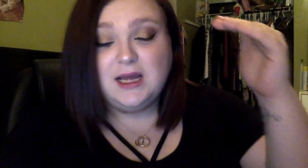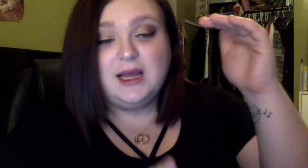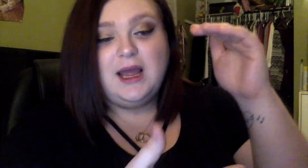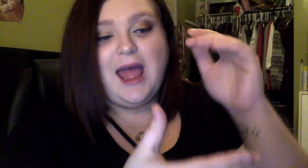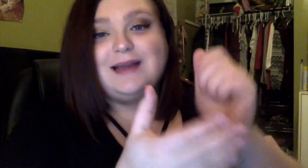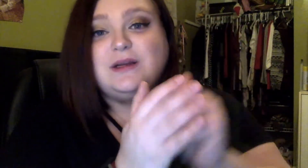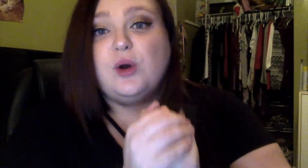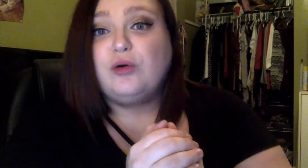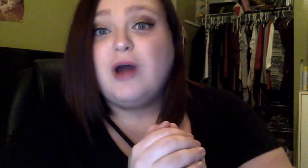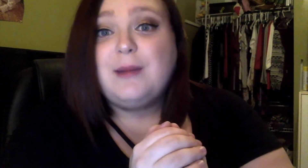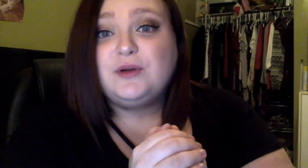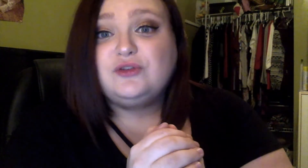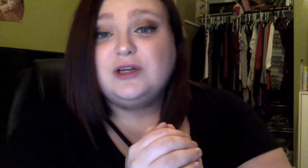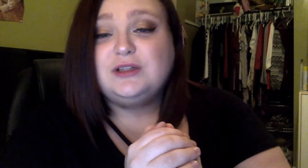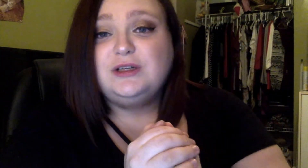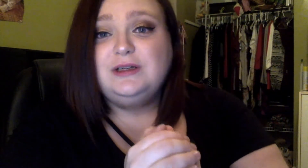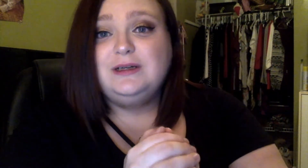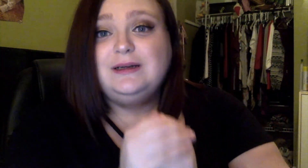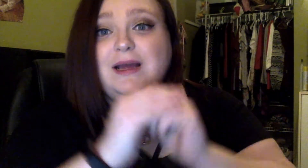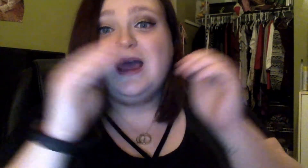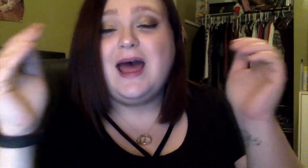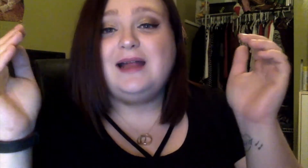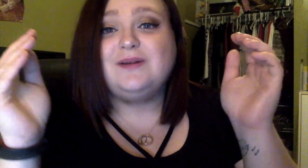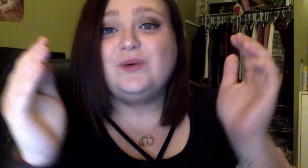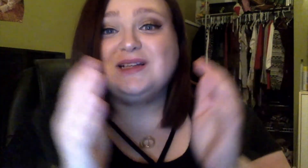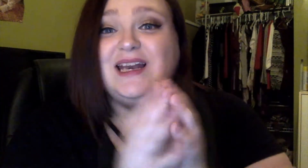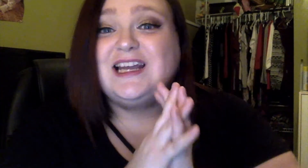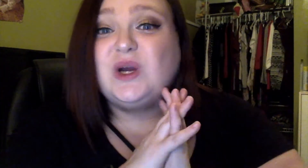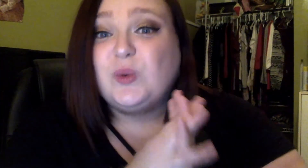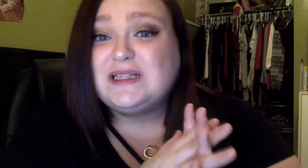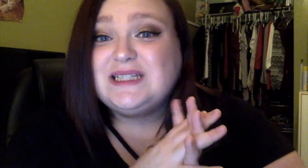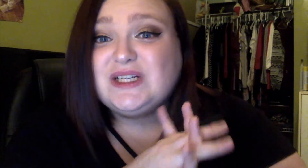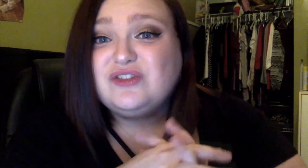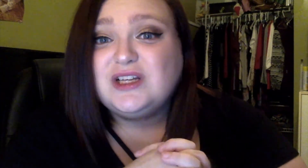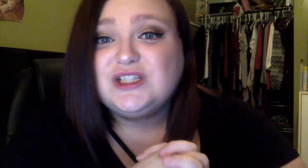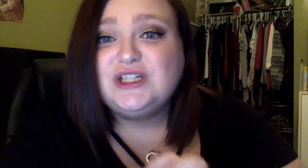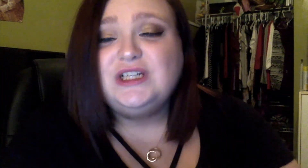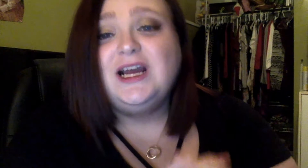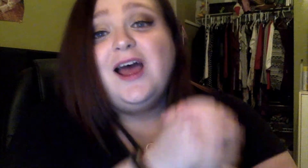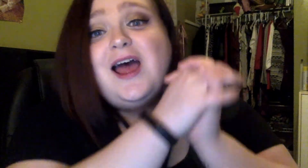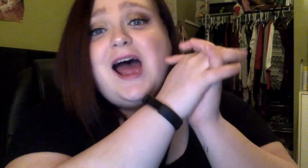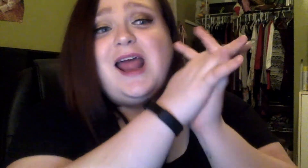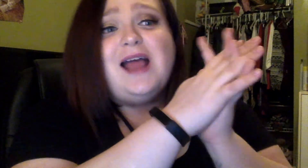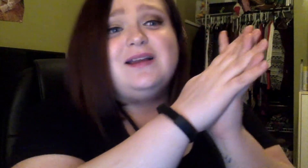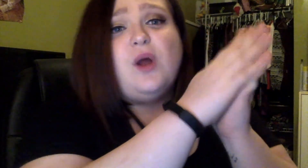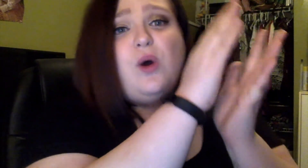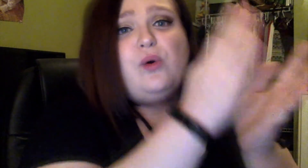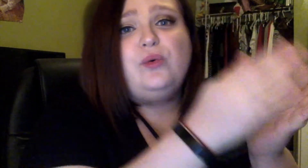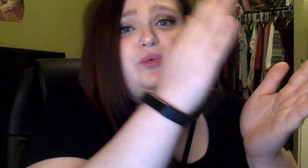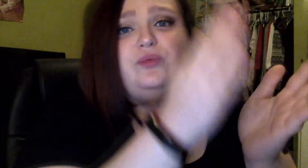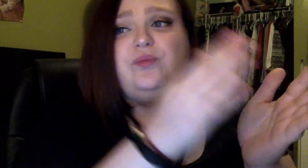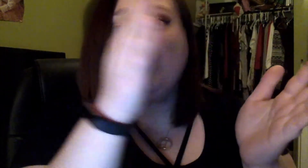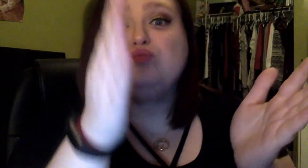It has its own grammar structure. It has its own linguistic structure. It has its own